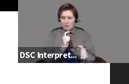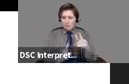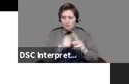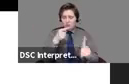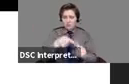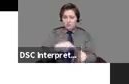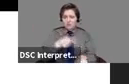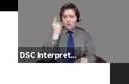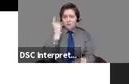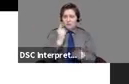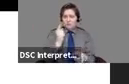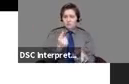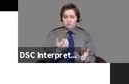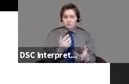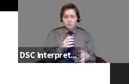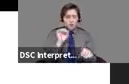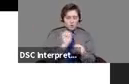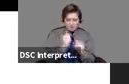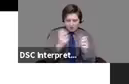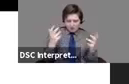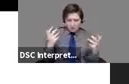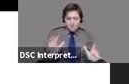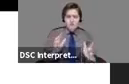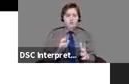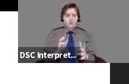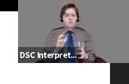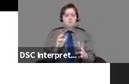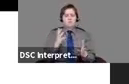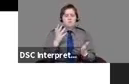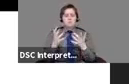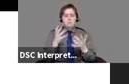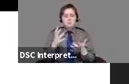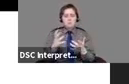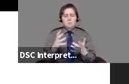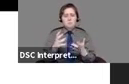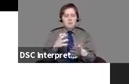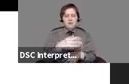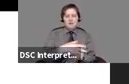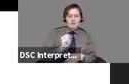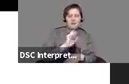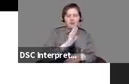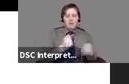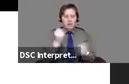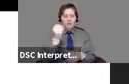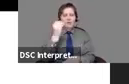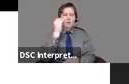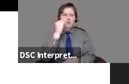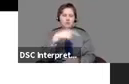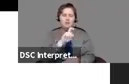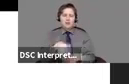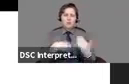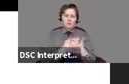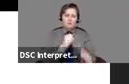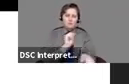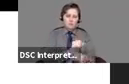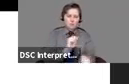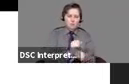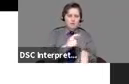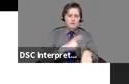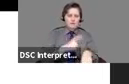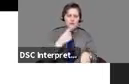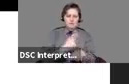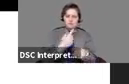time, get their work done. They may take the car away from them, knowing that they need to be there.